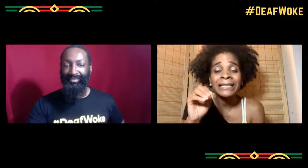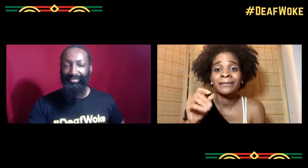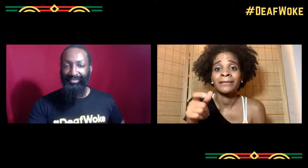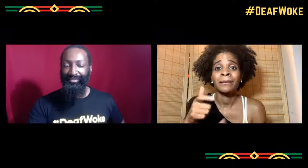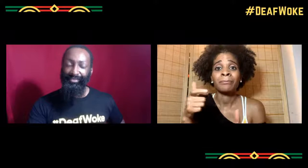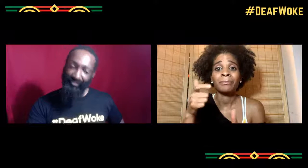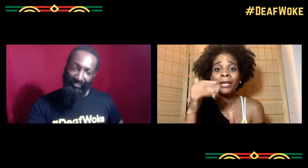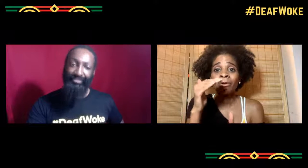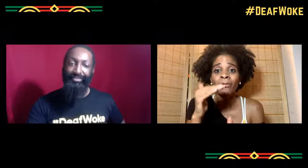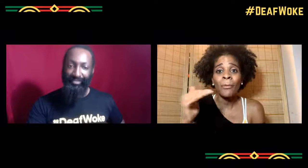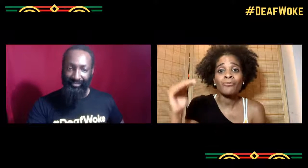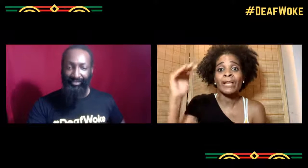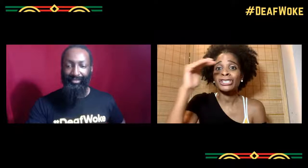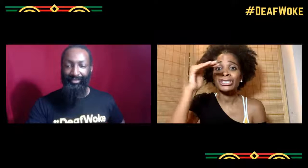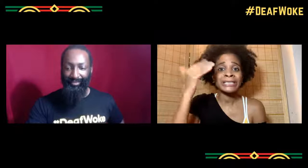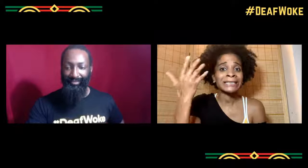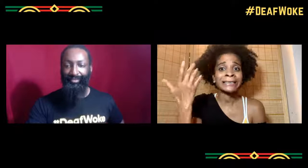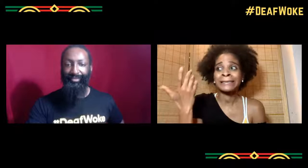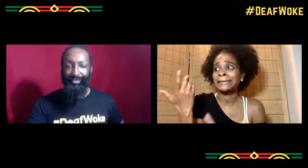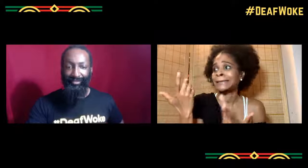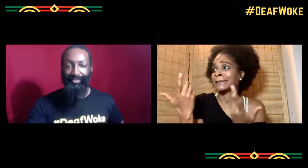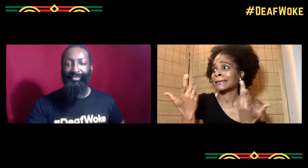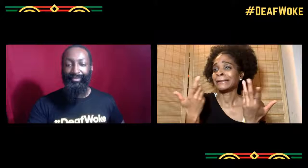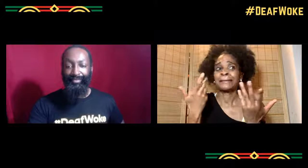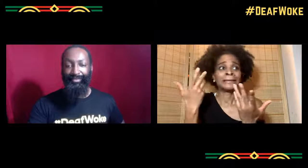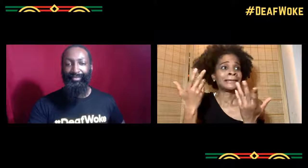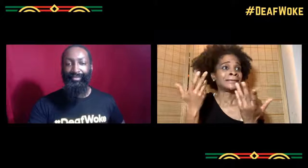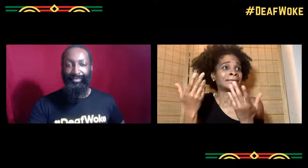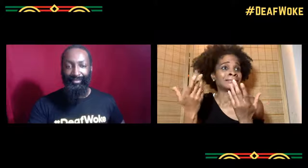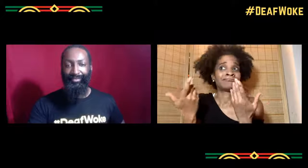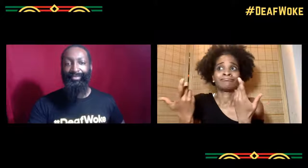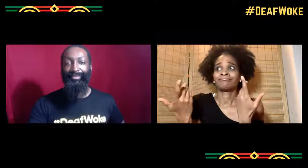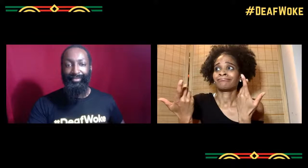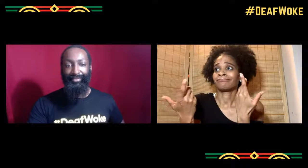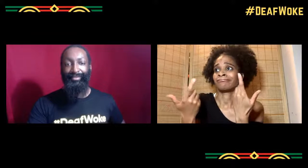support you. Maybe a larger company.